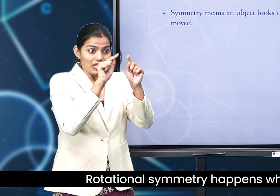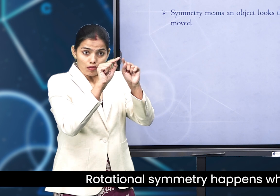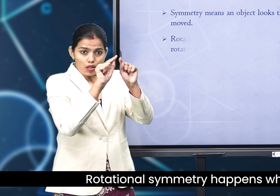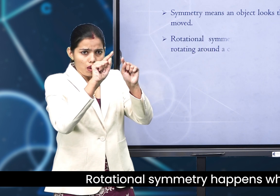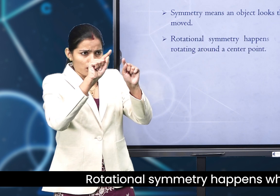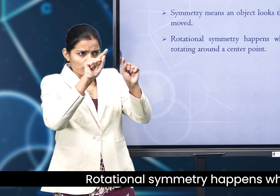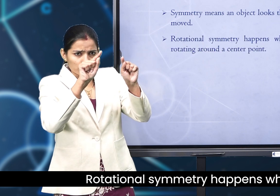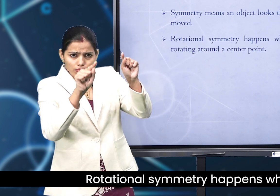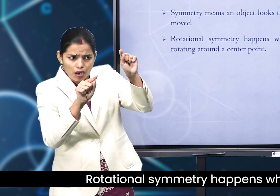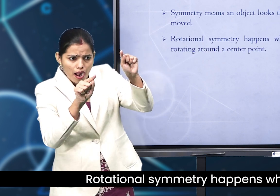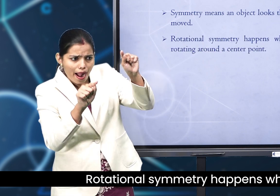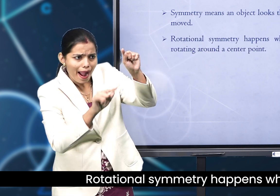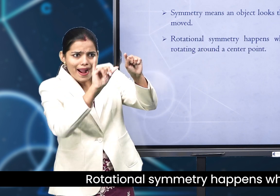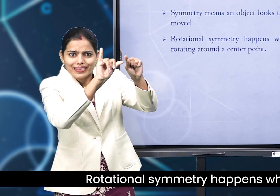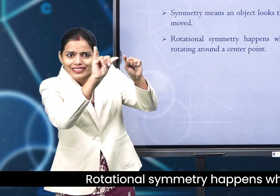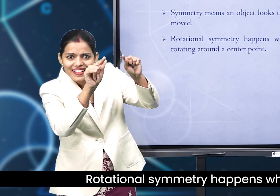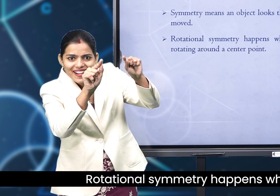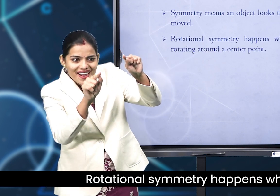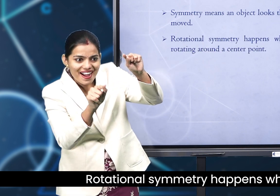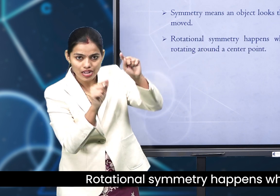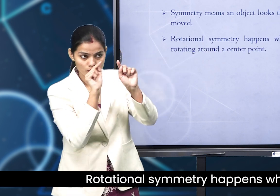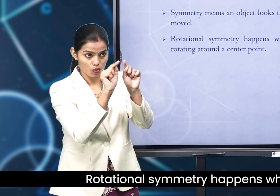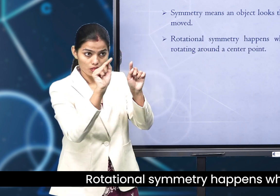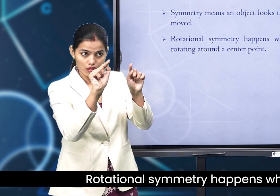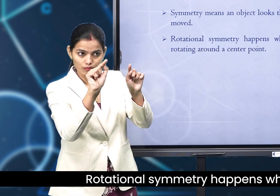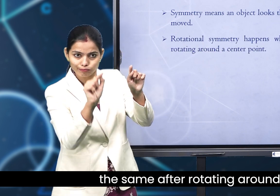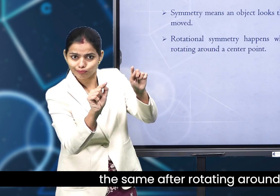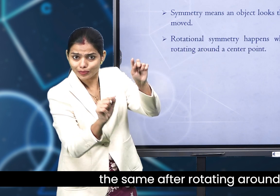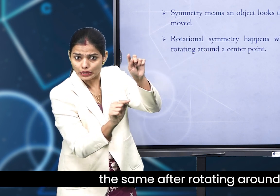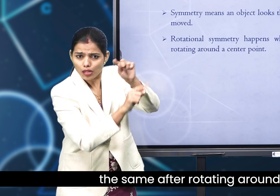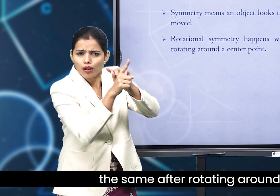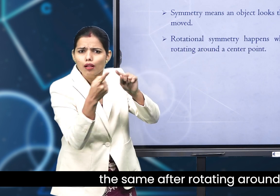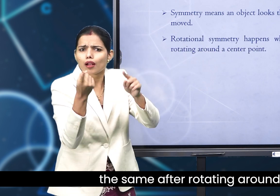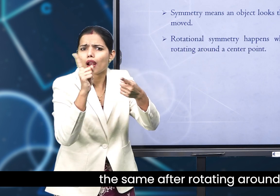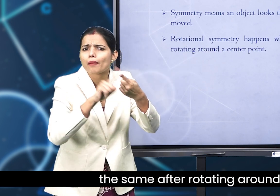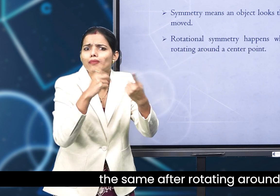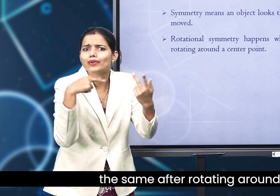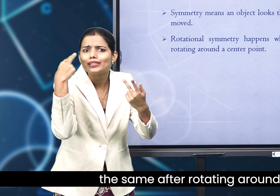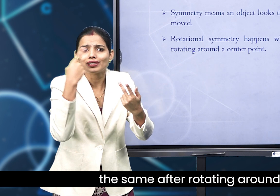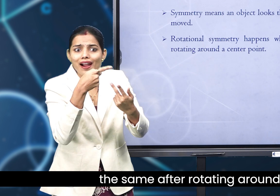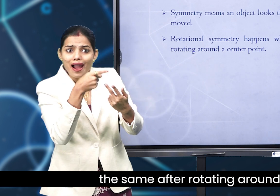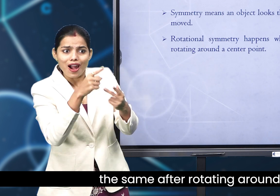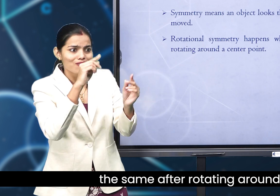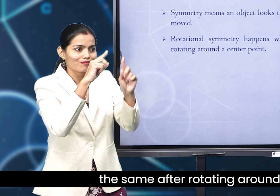Rotational symmetry happens when a shape looks the same after rotating around a center point.